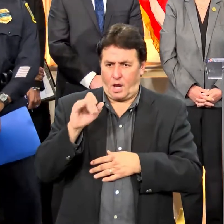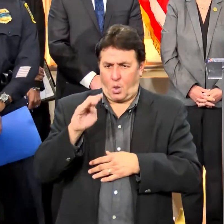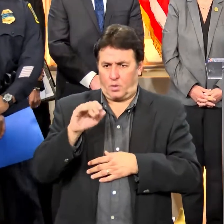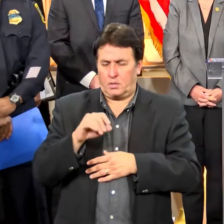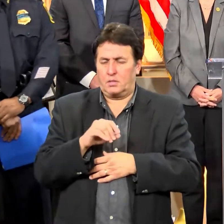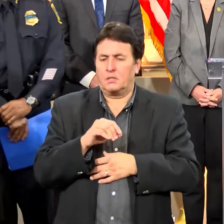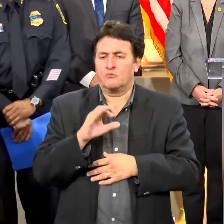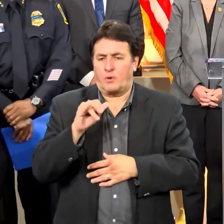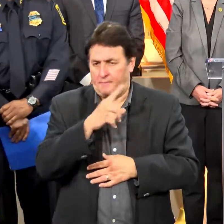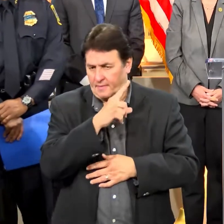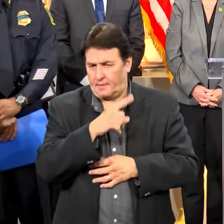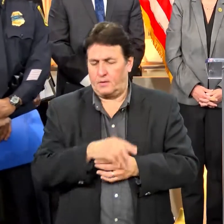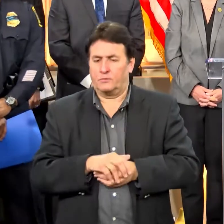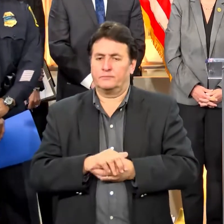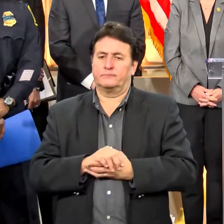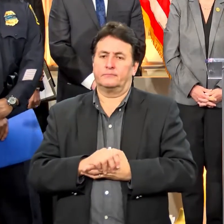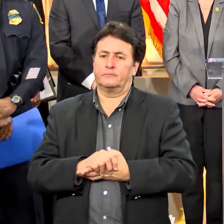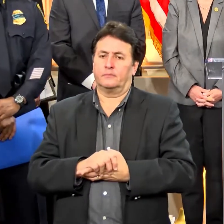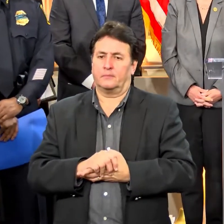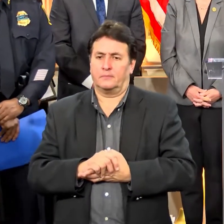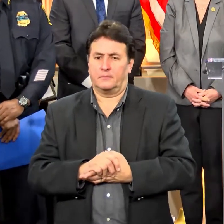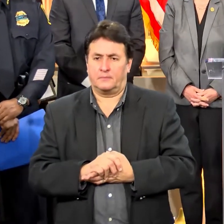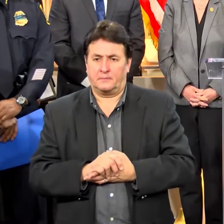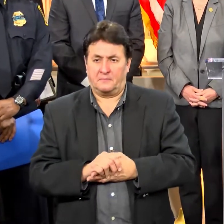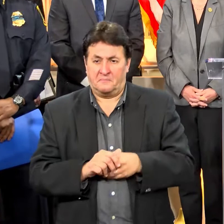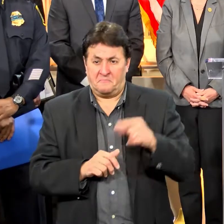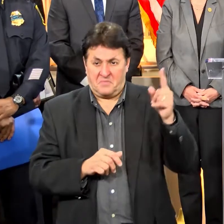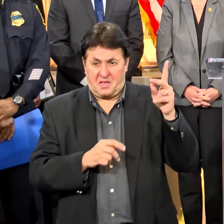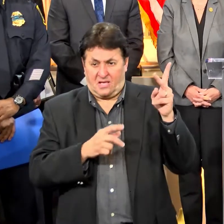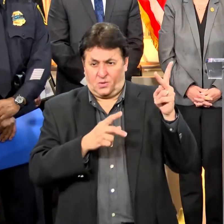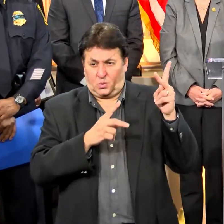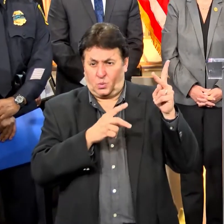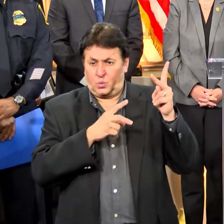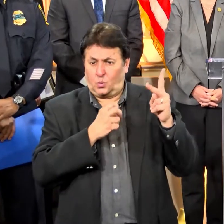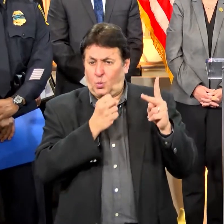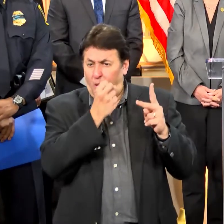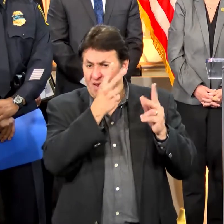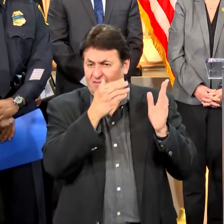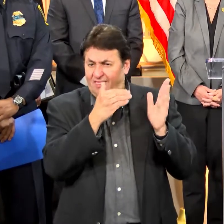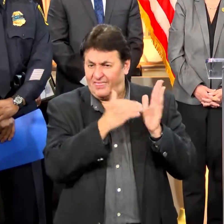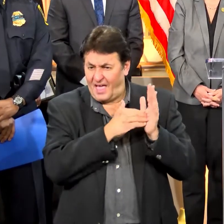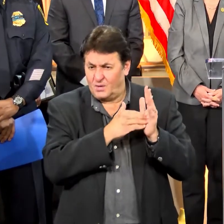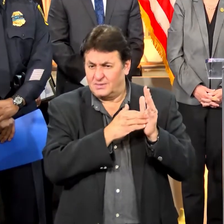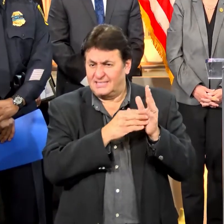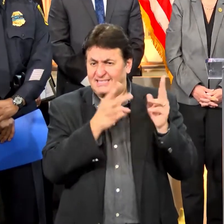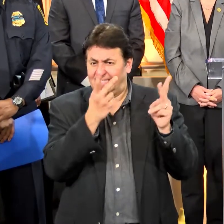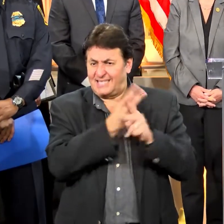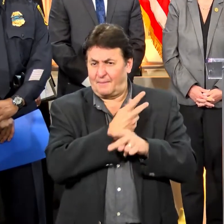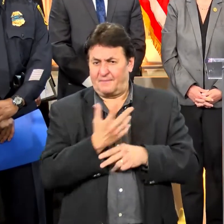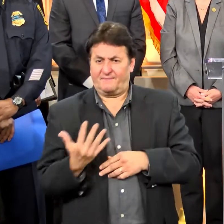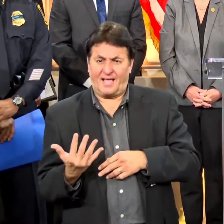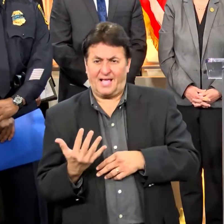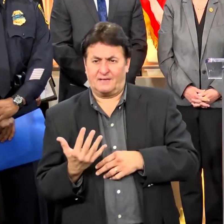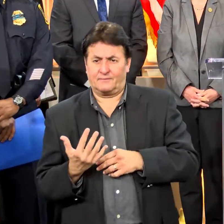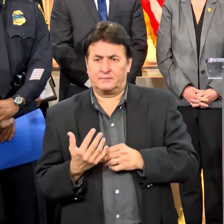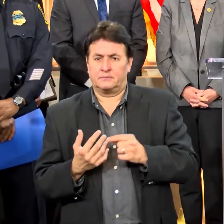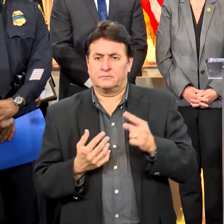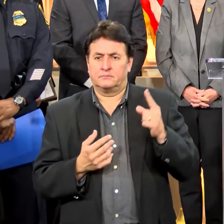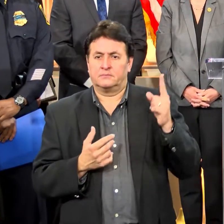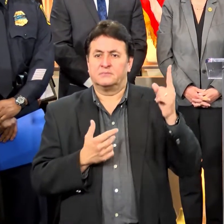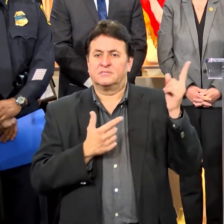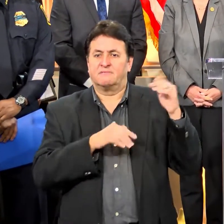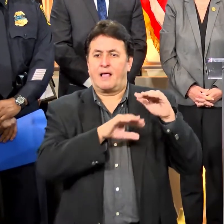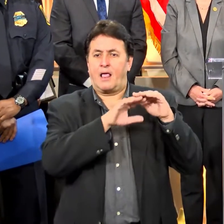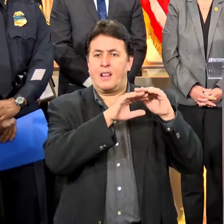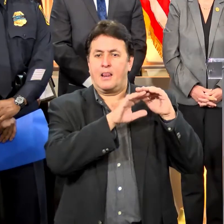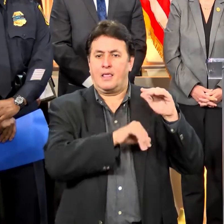New York. If you multiply that 12,000 by 5, it's still less than the backlog of